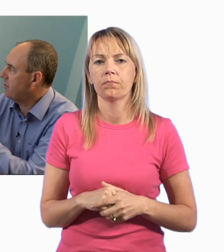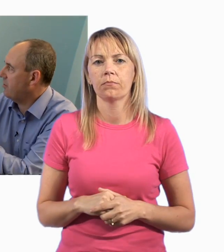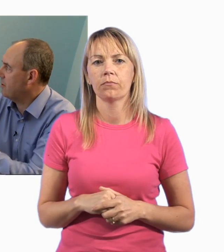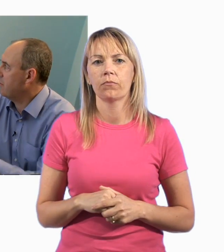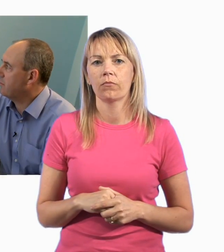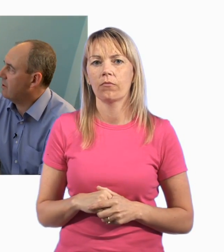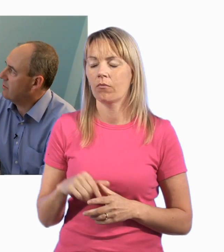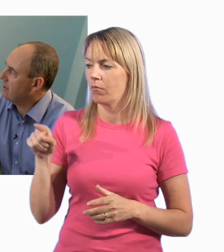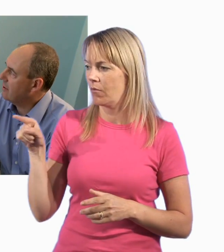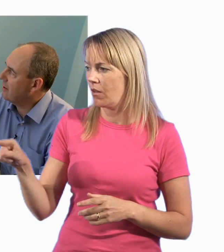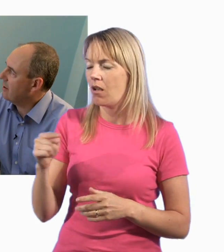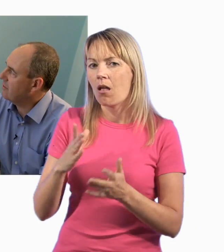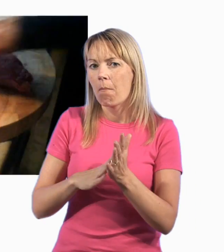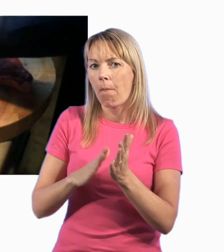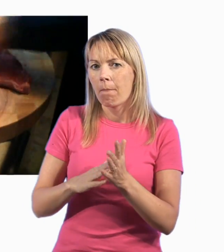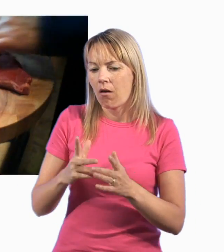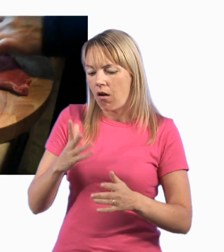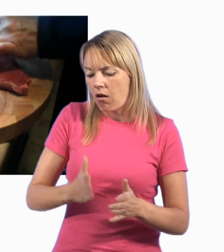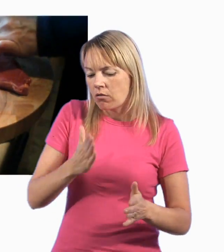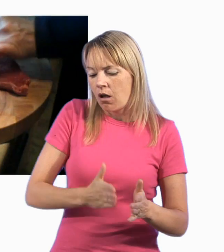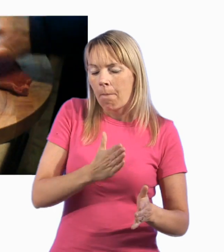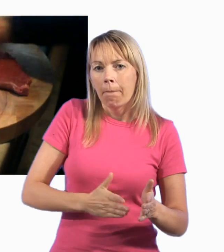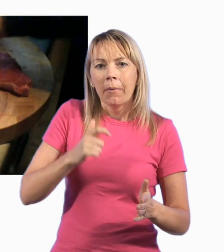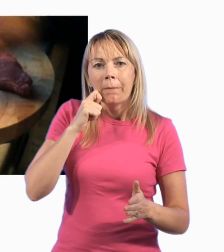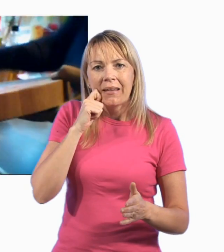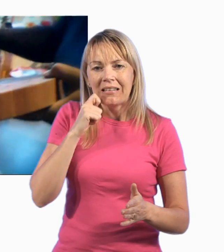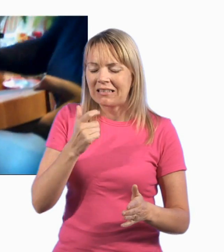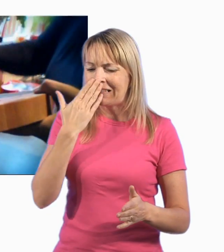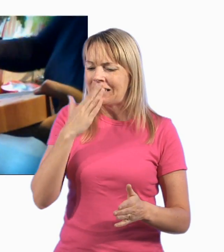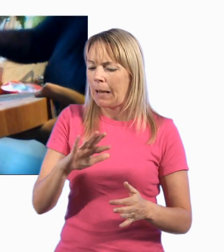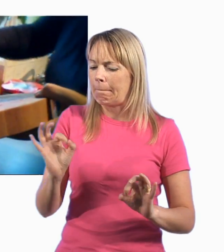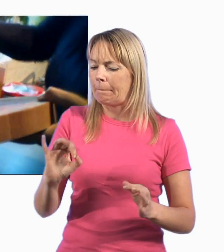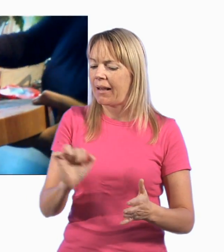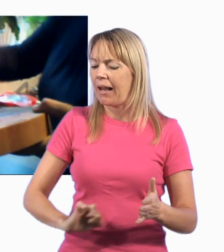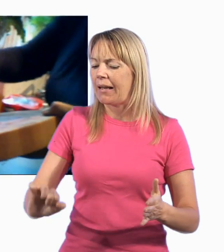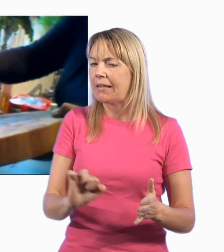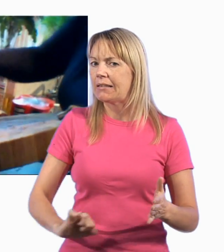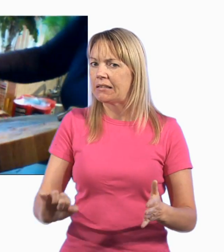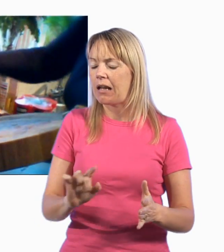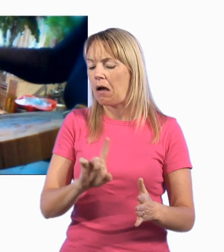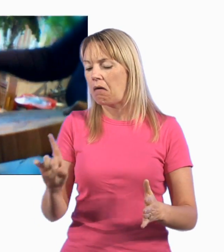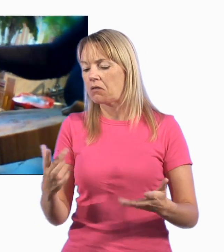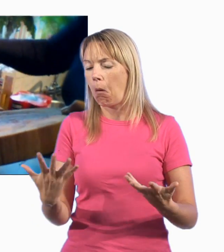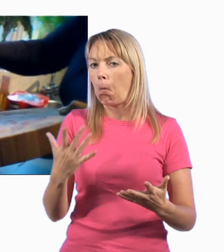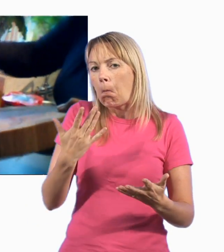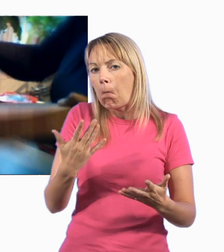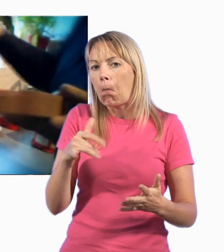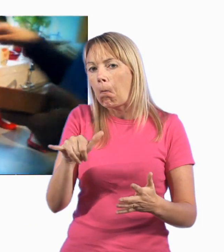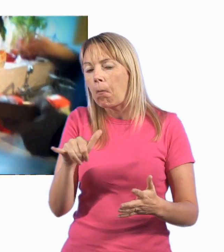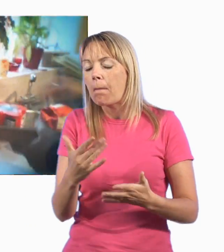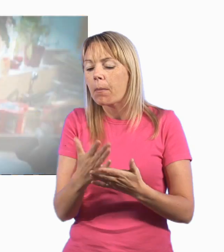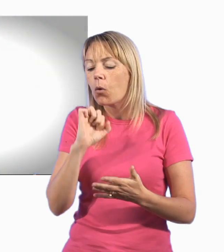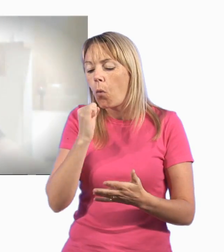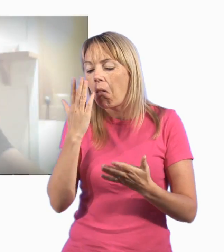Here in Chester, Mum's cutting the raw meat on the board and doesn't seem to wash it afterwards, but maybe we'll give her the benefit of the doubt this